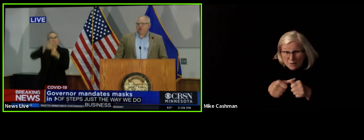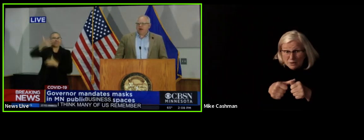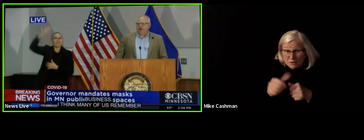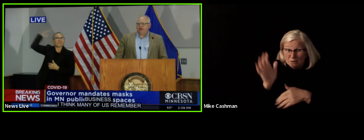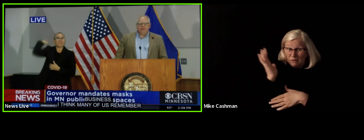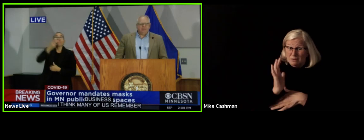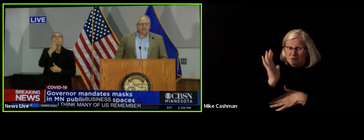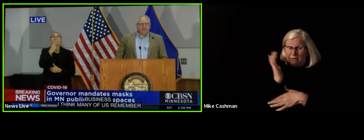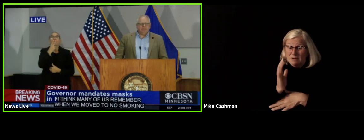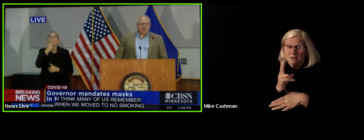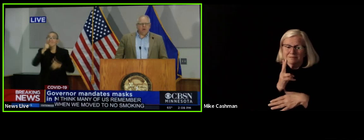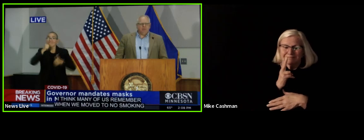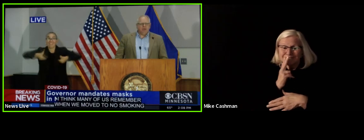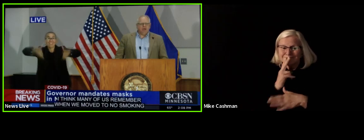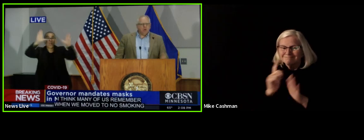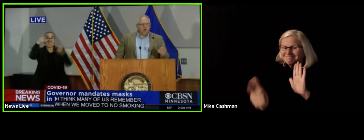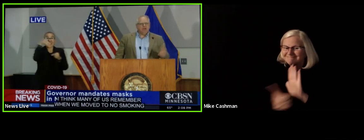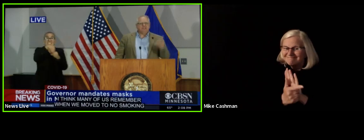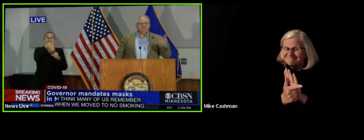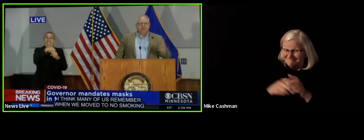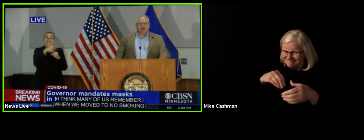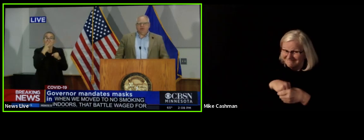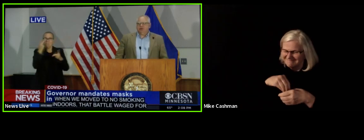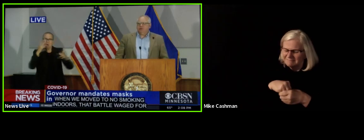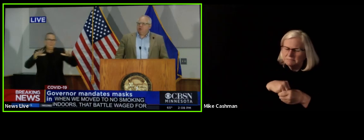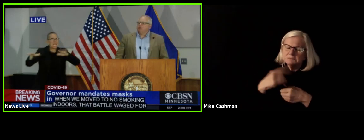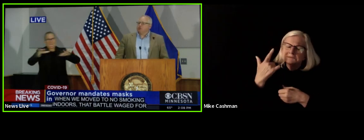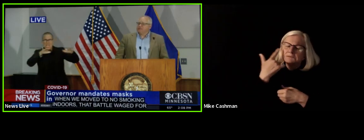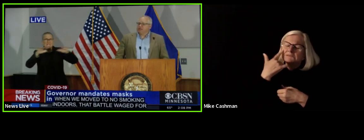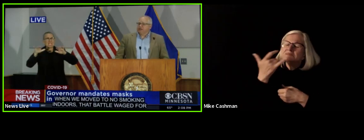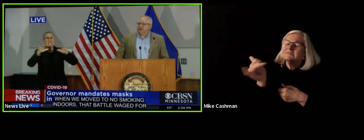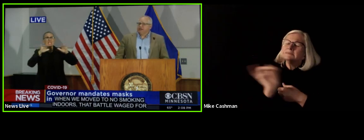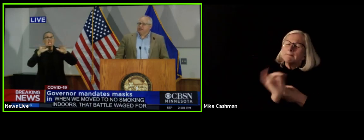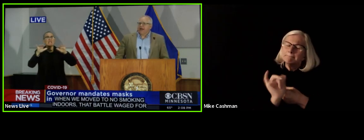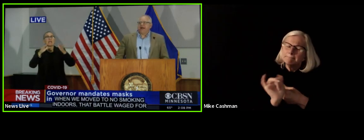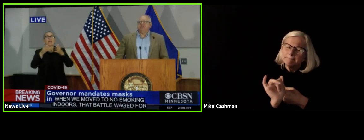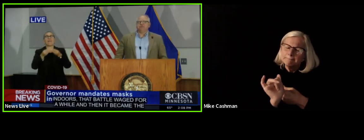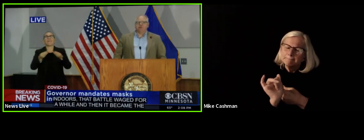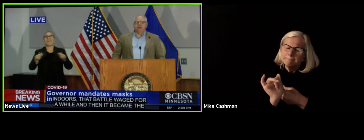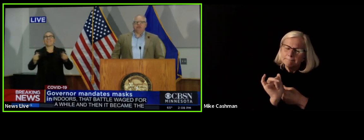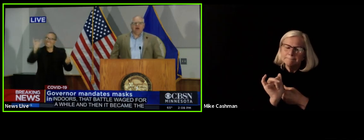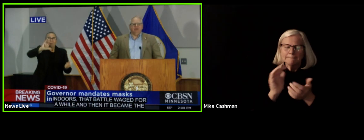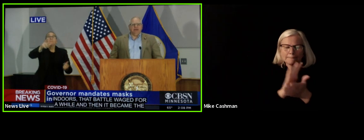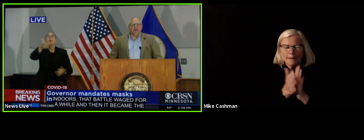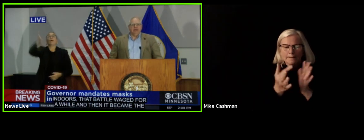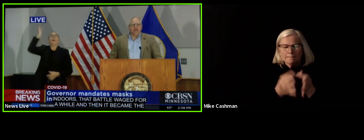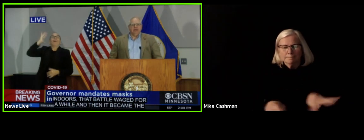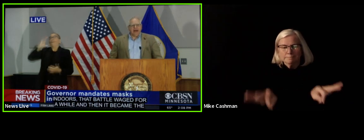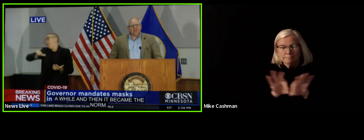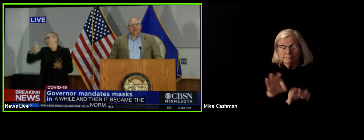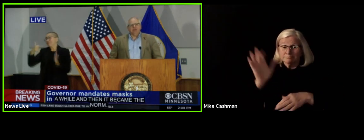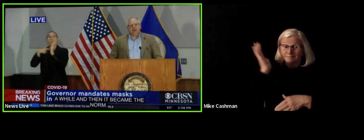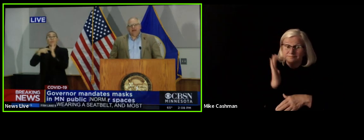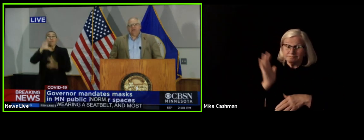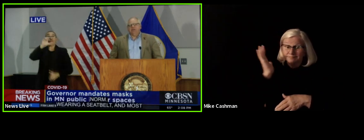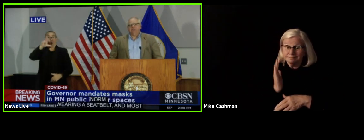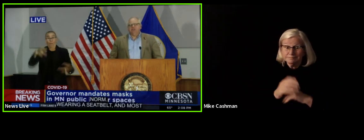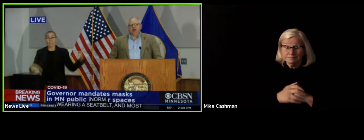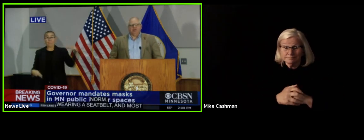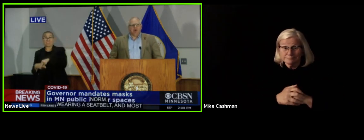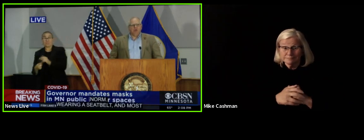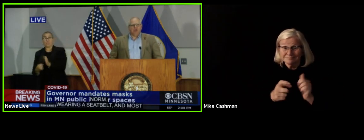for a while, and then it became the norm. Wearing seatbelts. Most recently, hands-free driving. Asking you not to